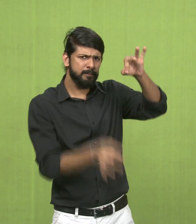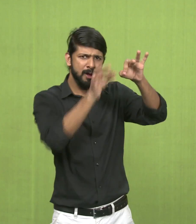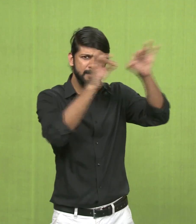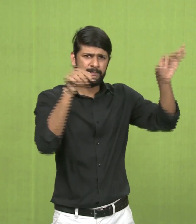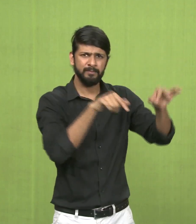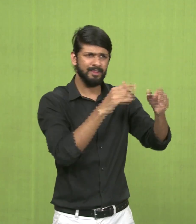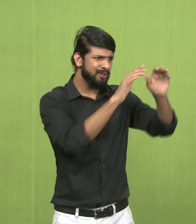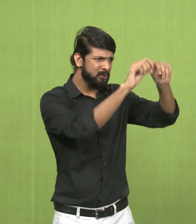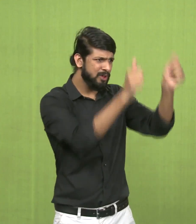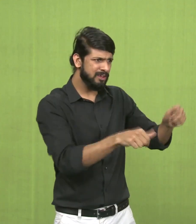Size of this painting